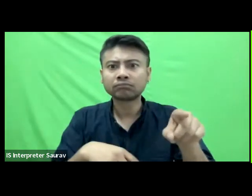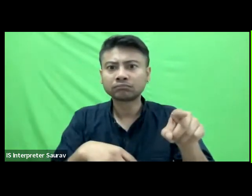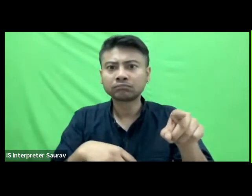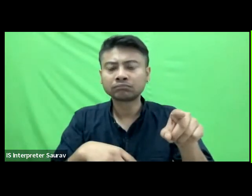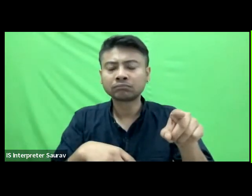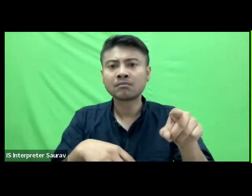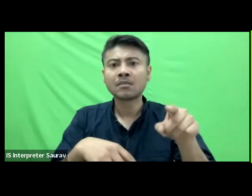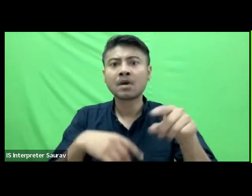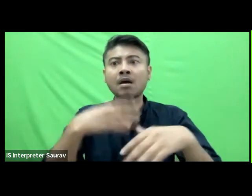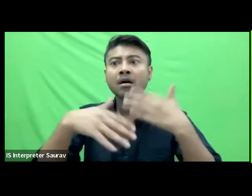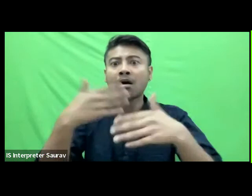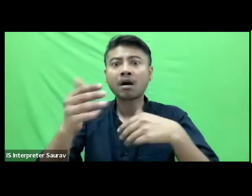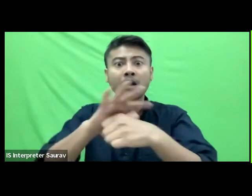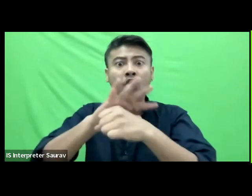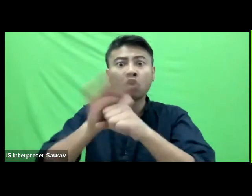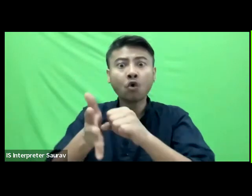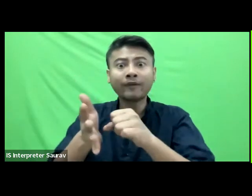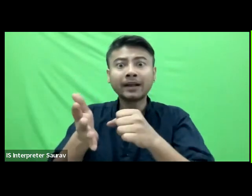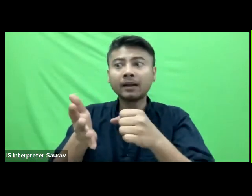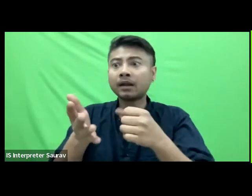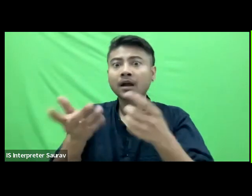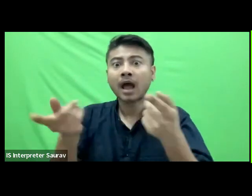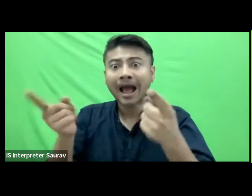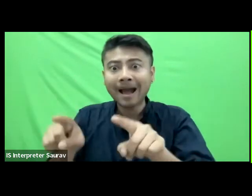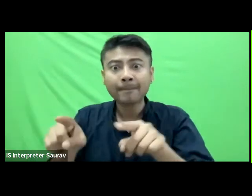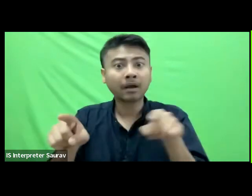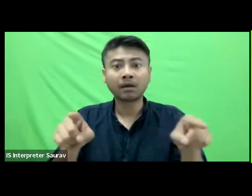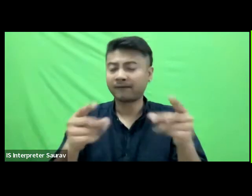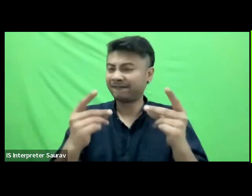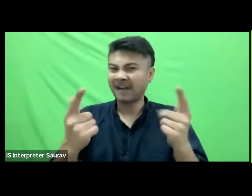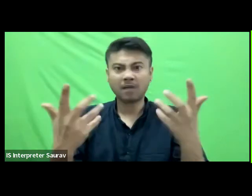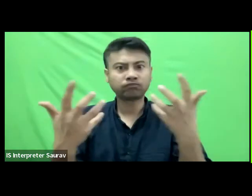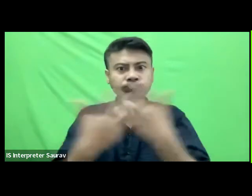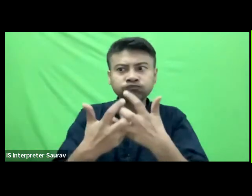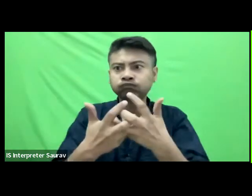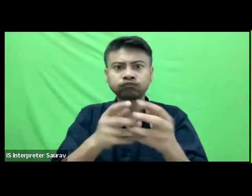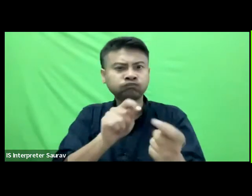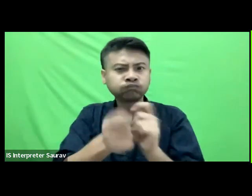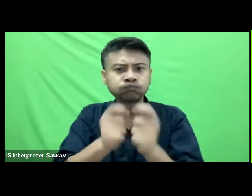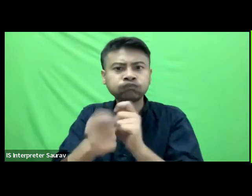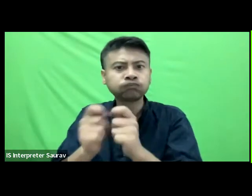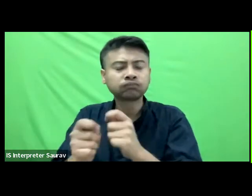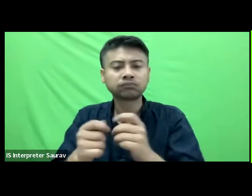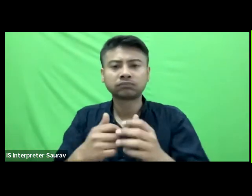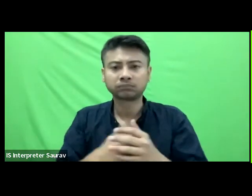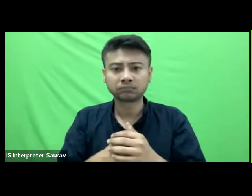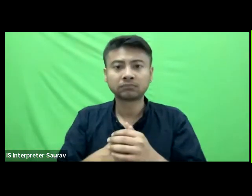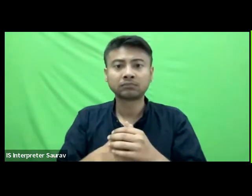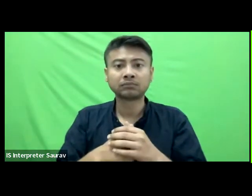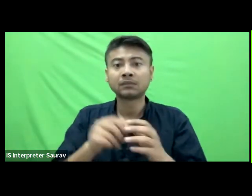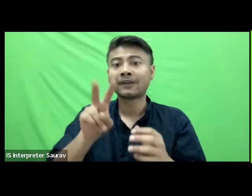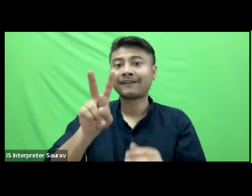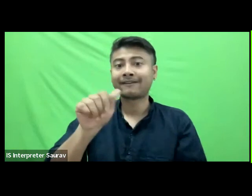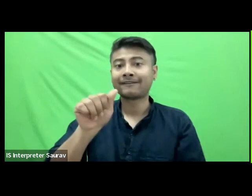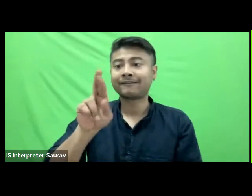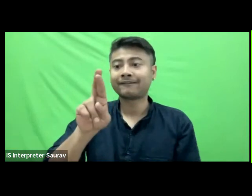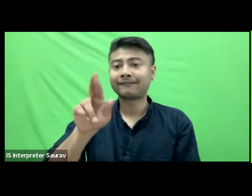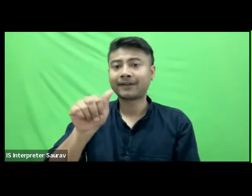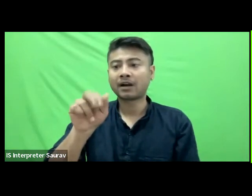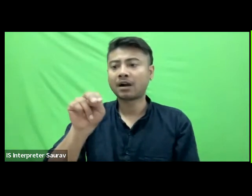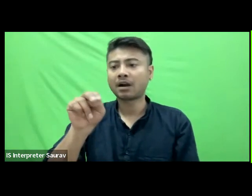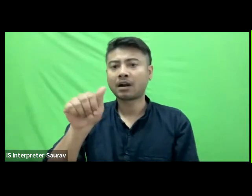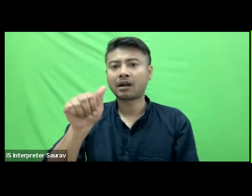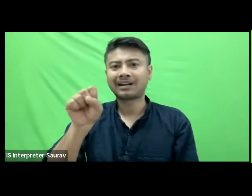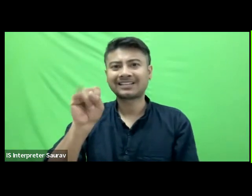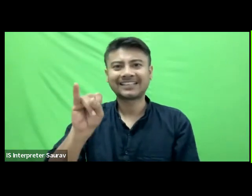the COVID-19 pandemic. However, many disabled residents still found Varanasi a challenging city to call home,